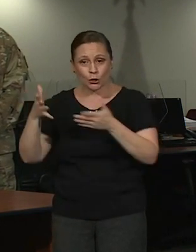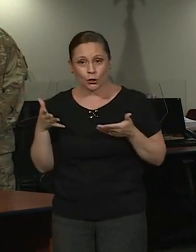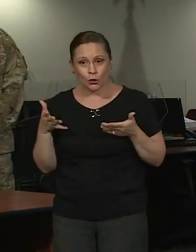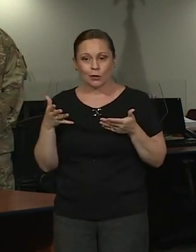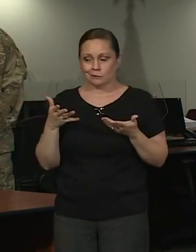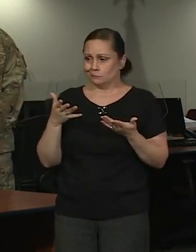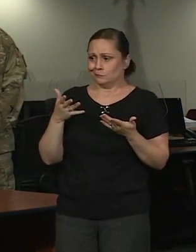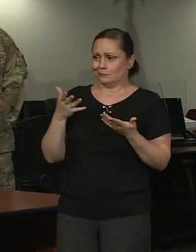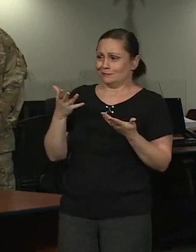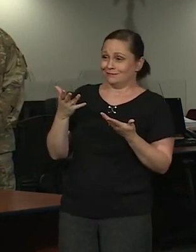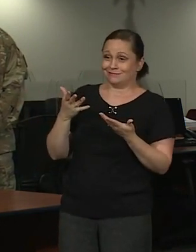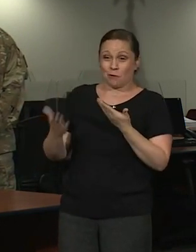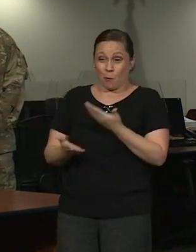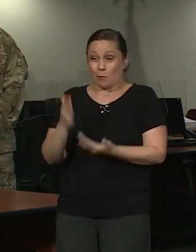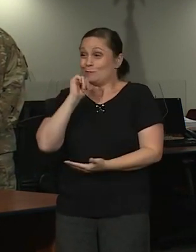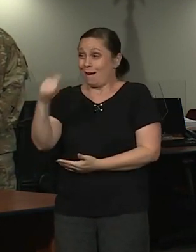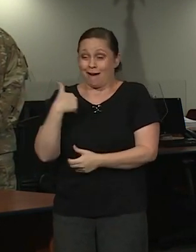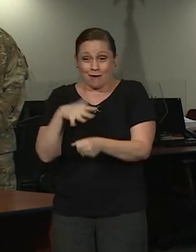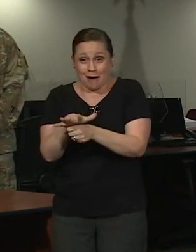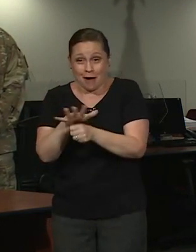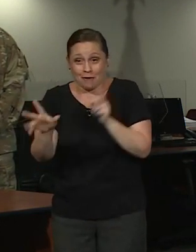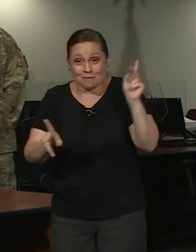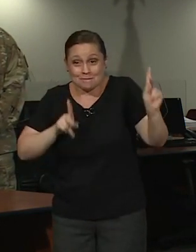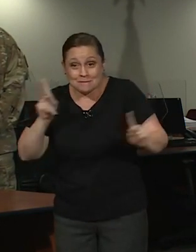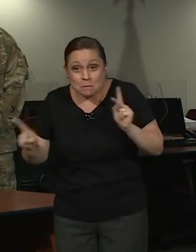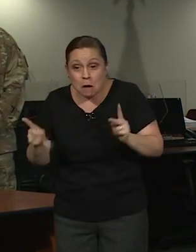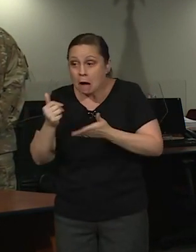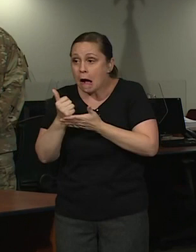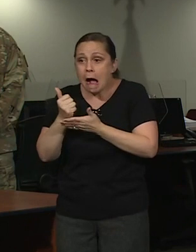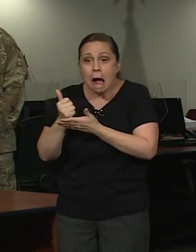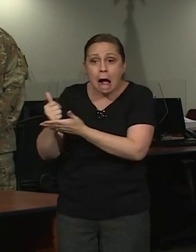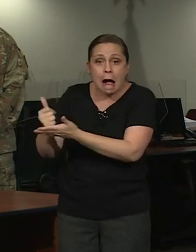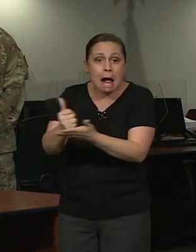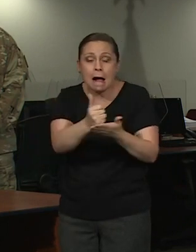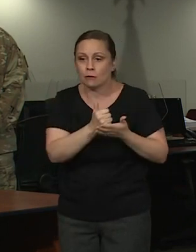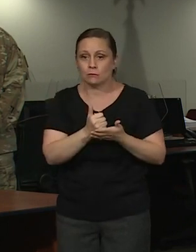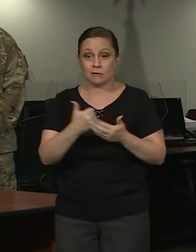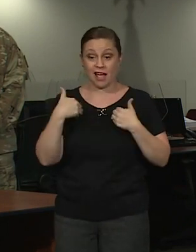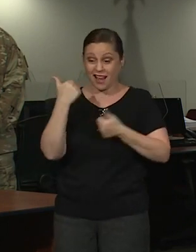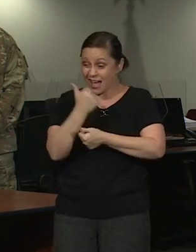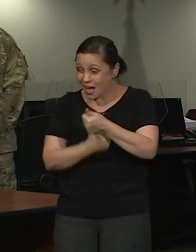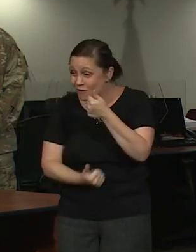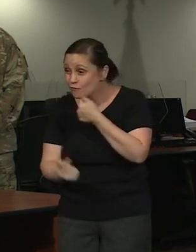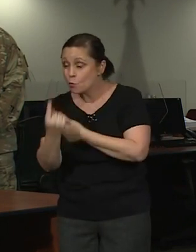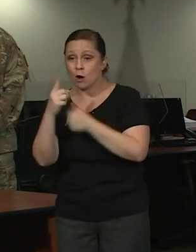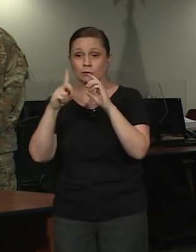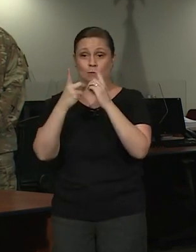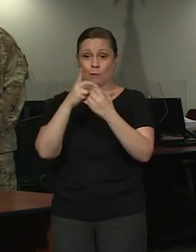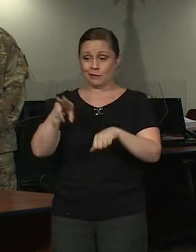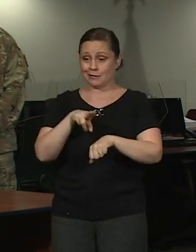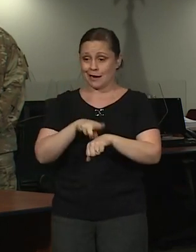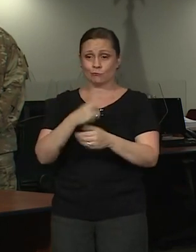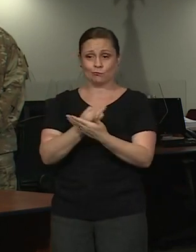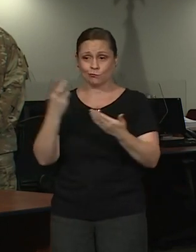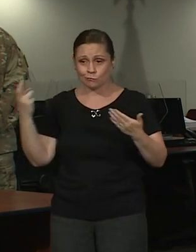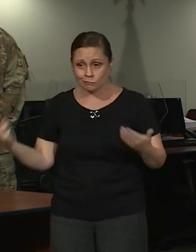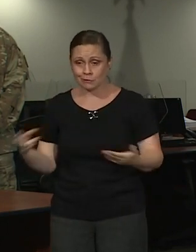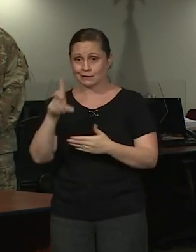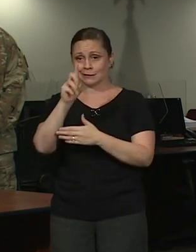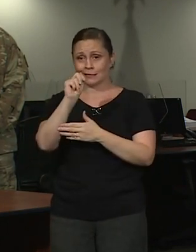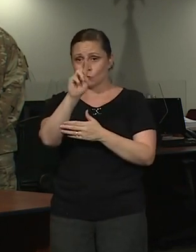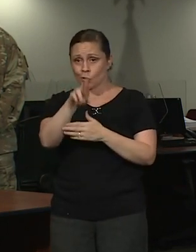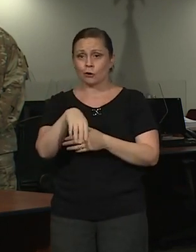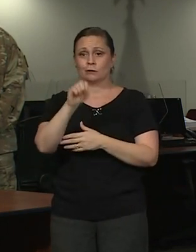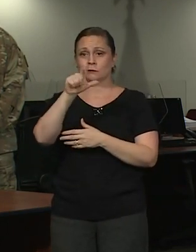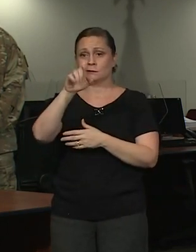enough people to do that, and we had everyone activated from the Department of Natural Resources and SLED and the local authorities and the